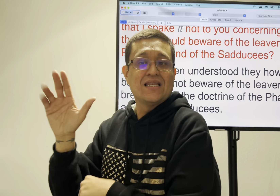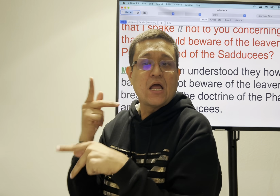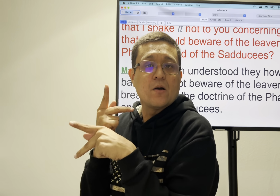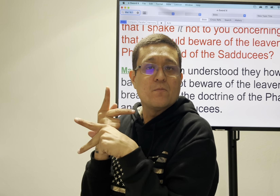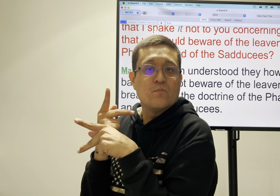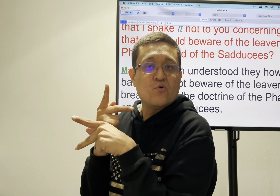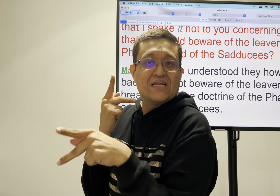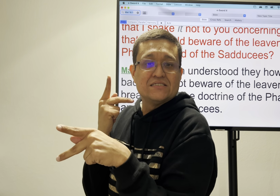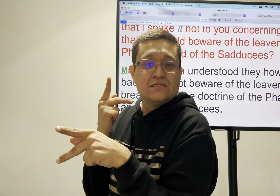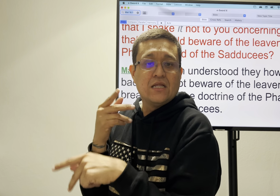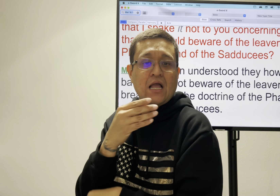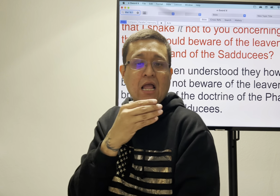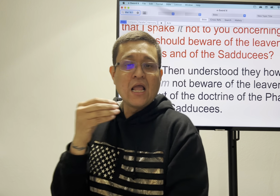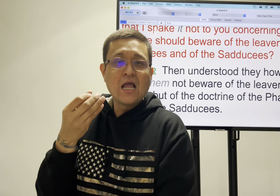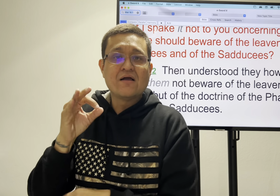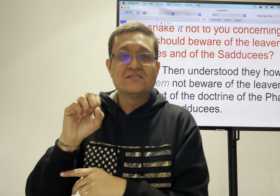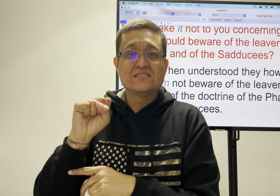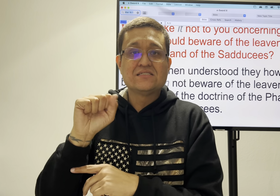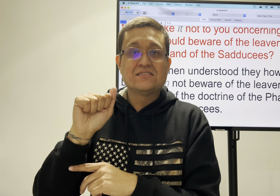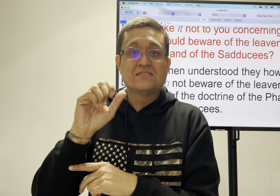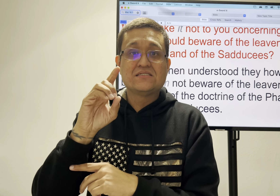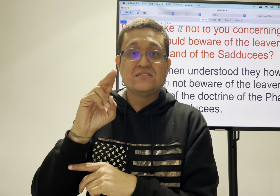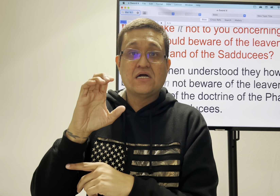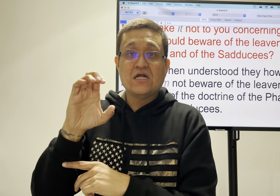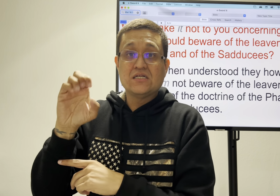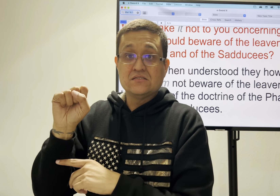Meaning the teaching of the Pharisees and of the Sadducees.